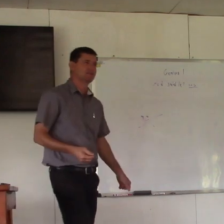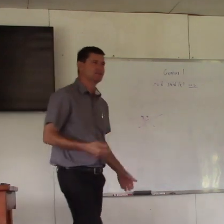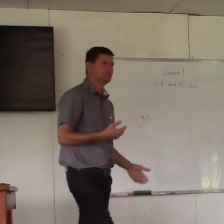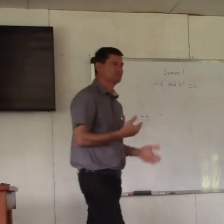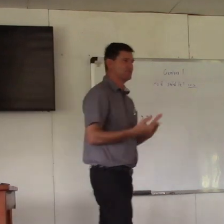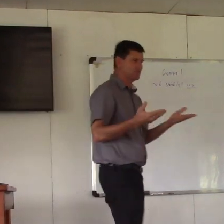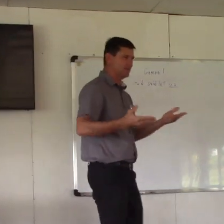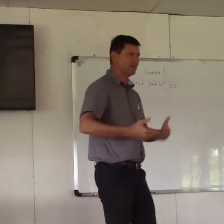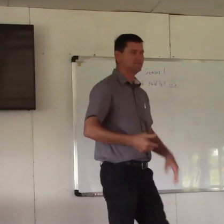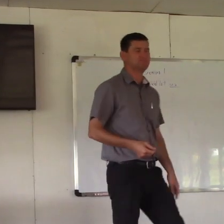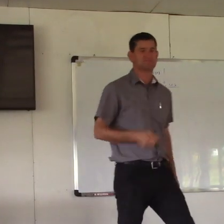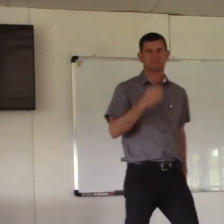It's good to be here.